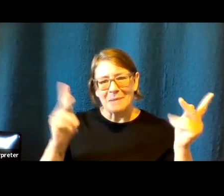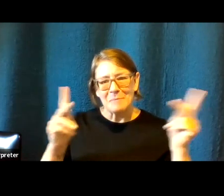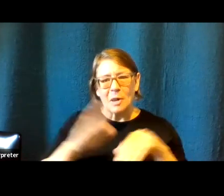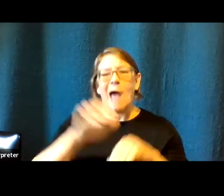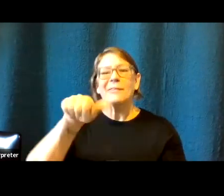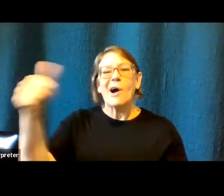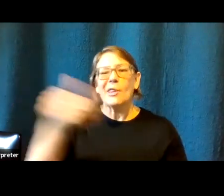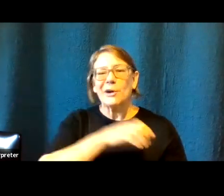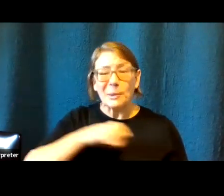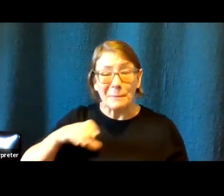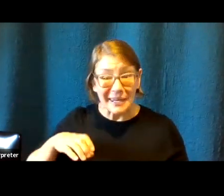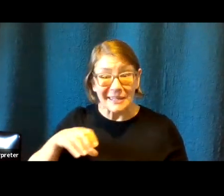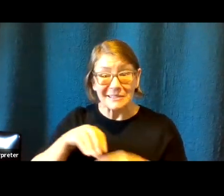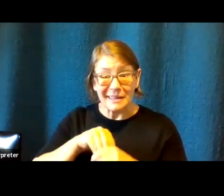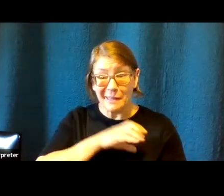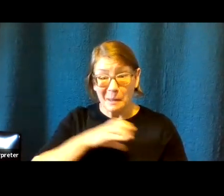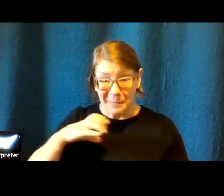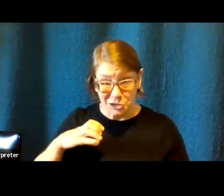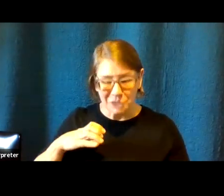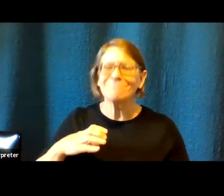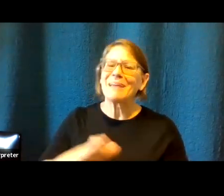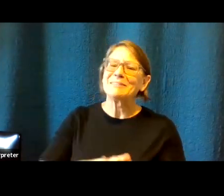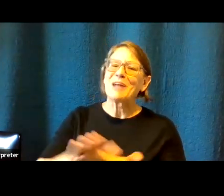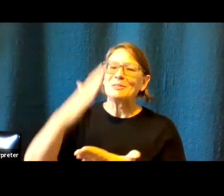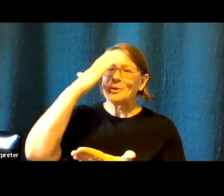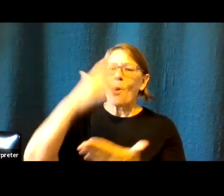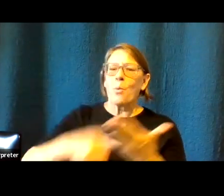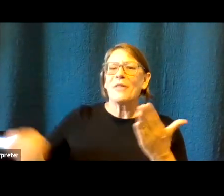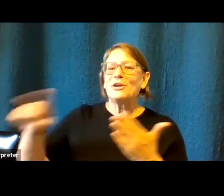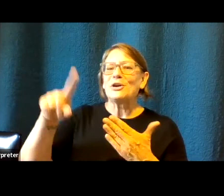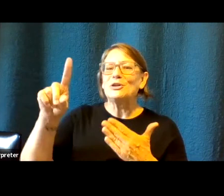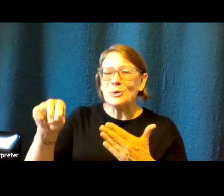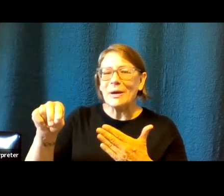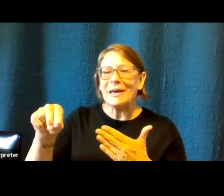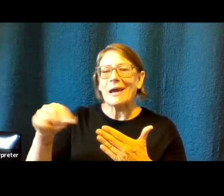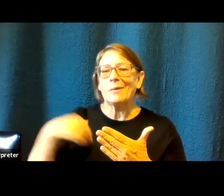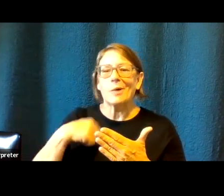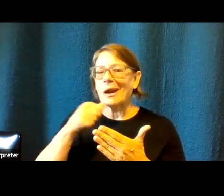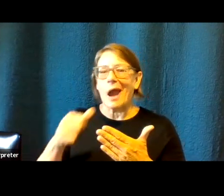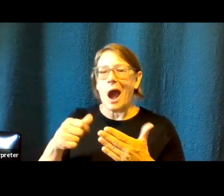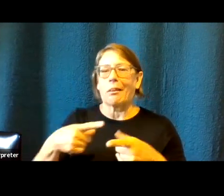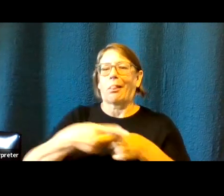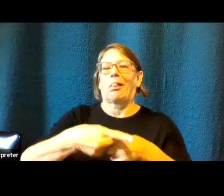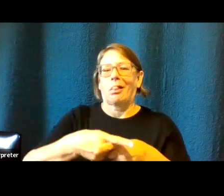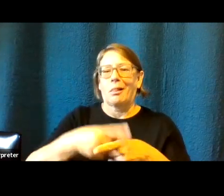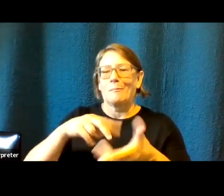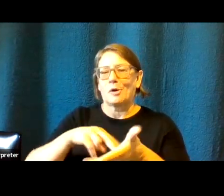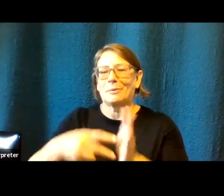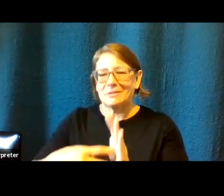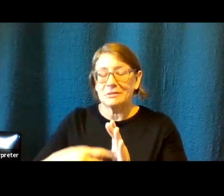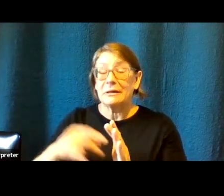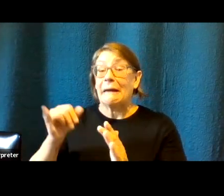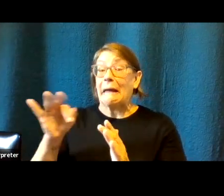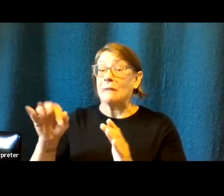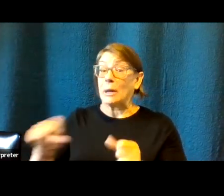helpful to know what is happening, what is the commission about, so that we're not at cross purposes. If there's anything that we can work alongside